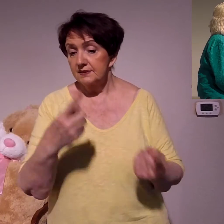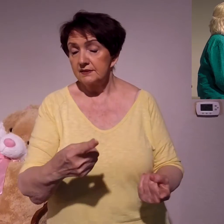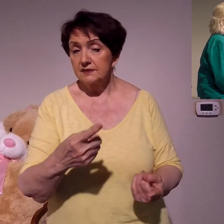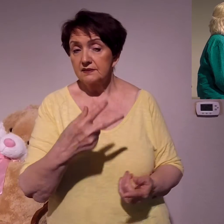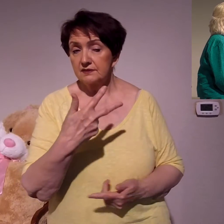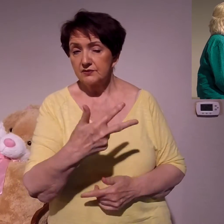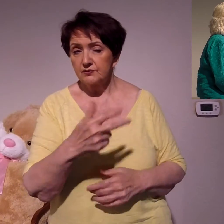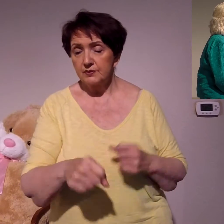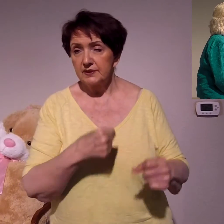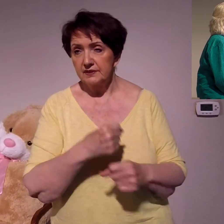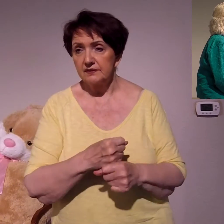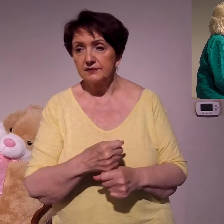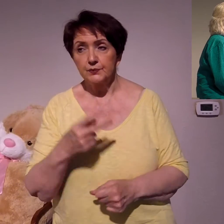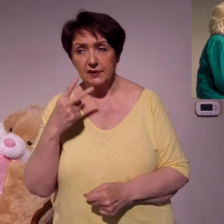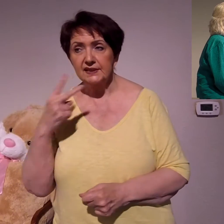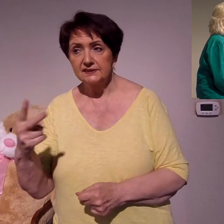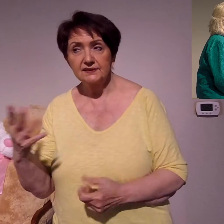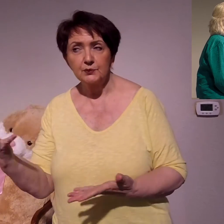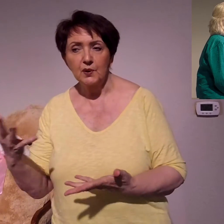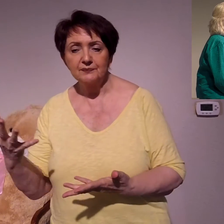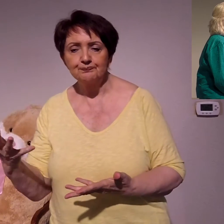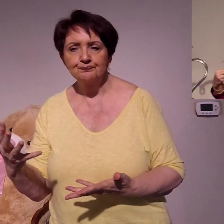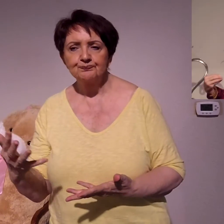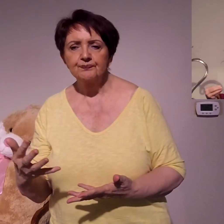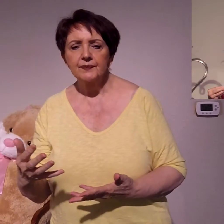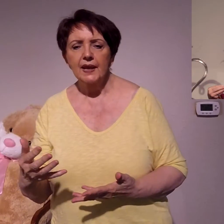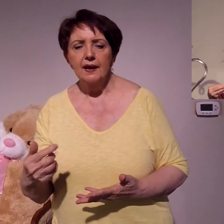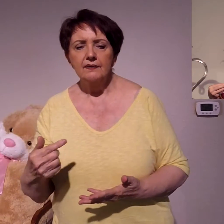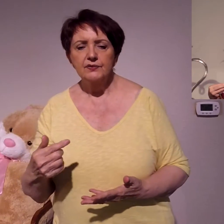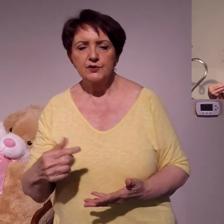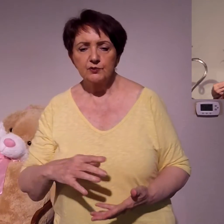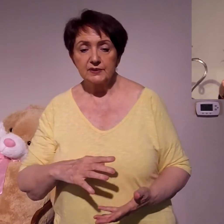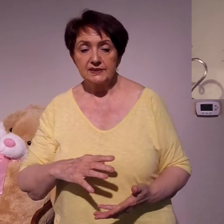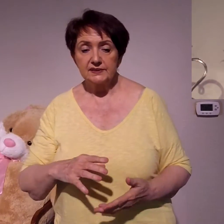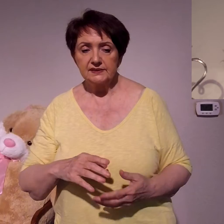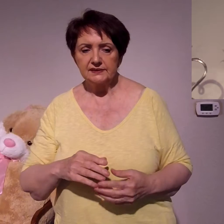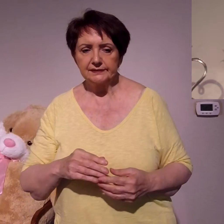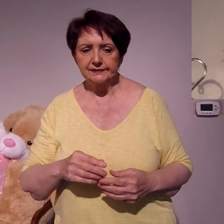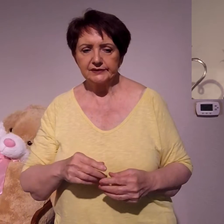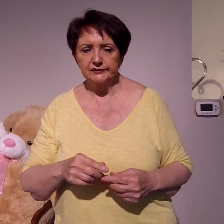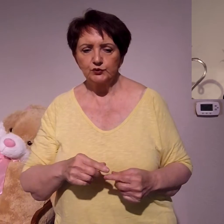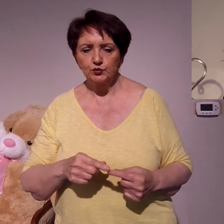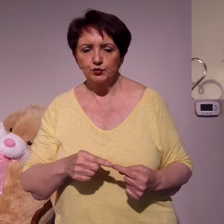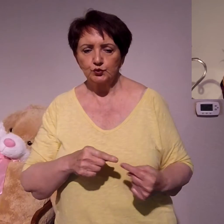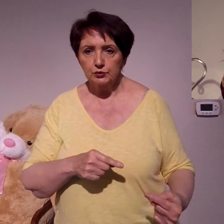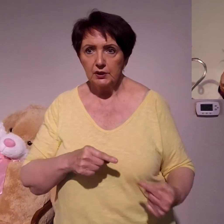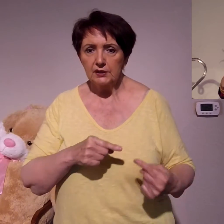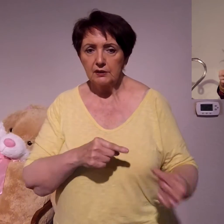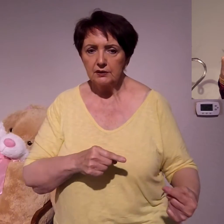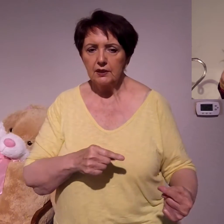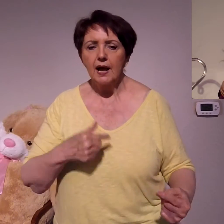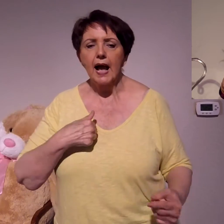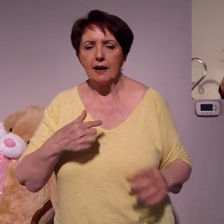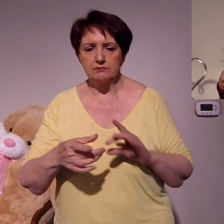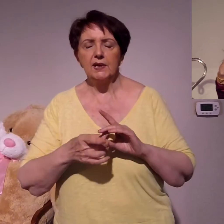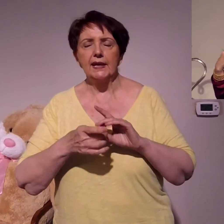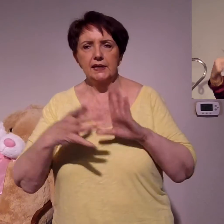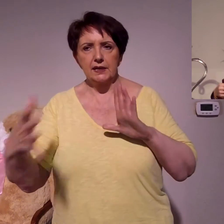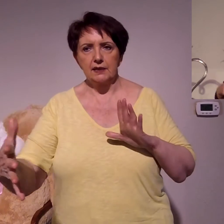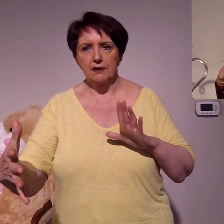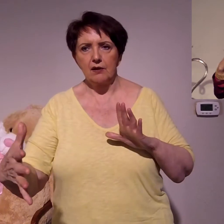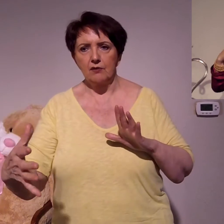time, what I'm seeing is I am letting go of the resistance of someone helping me and assisting